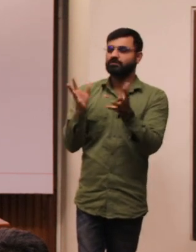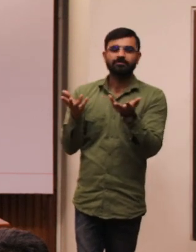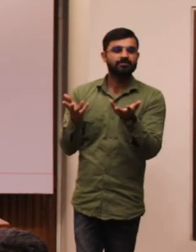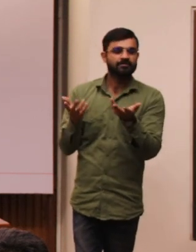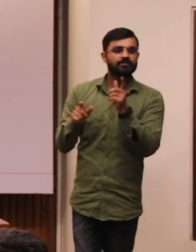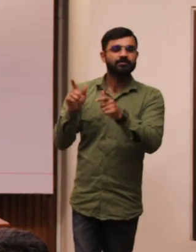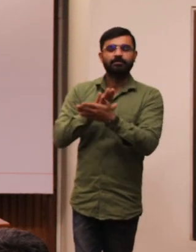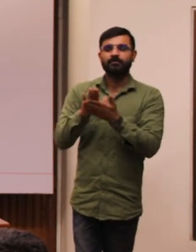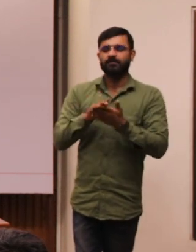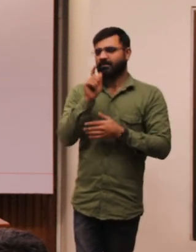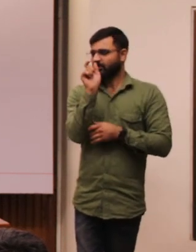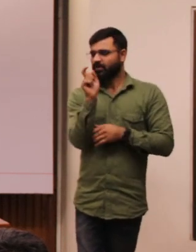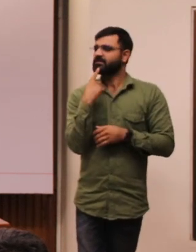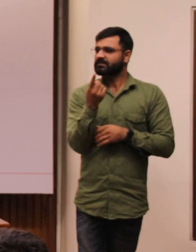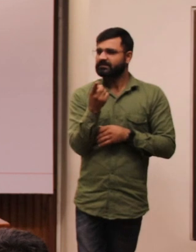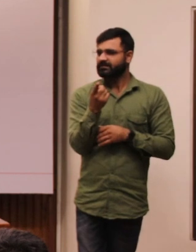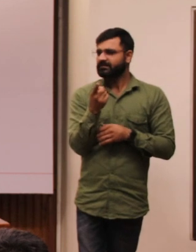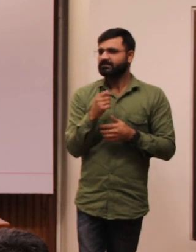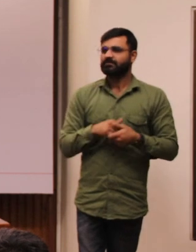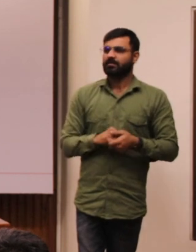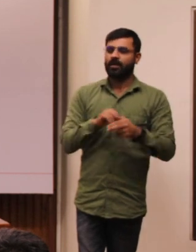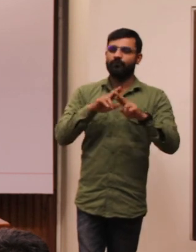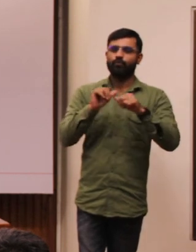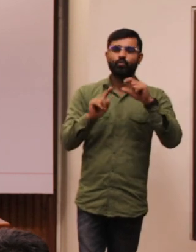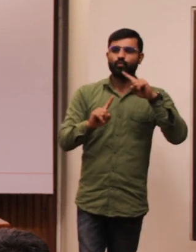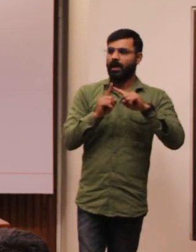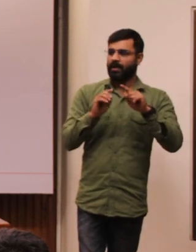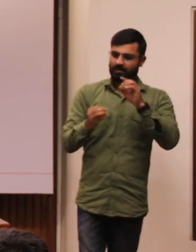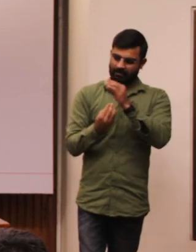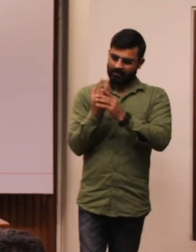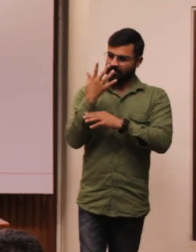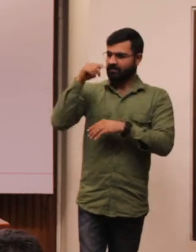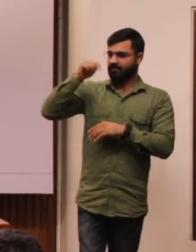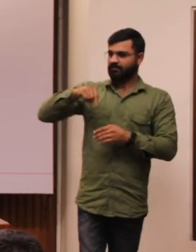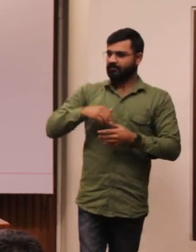one of the glaring, what you call, fact of plantation today.